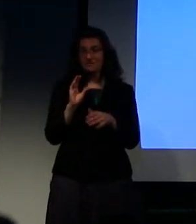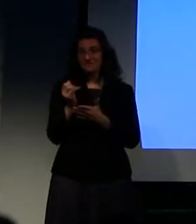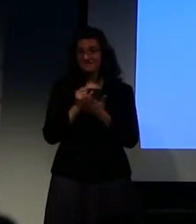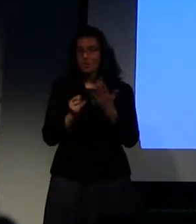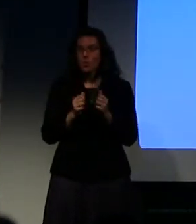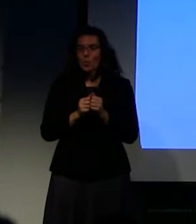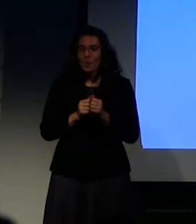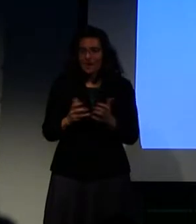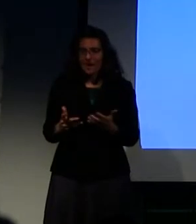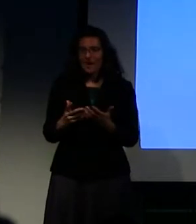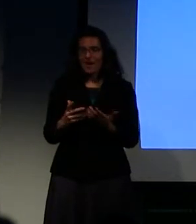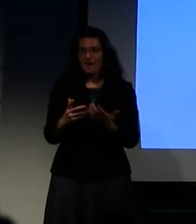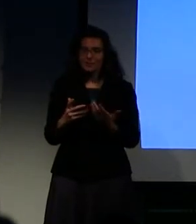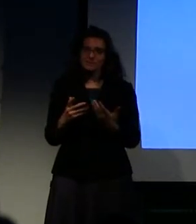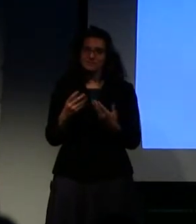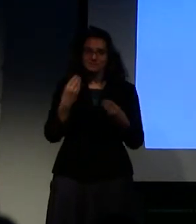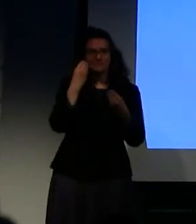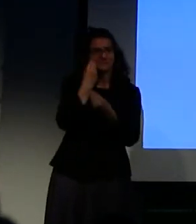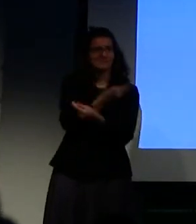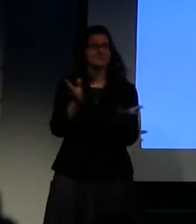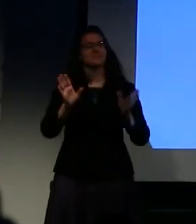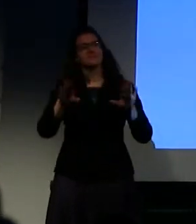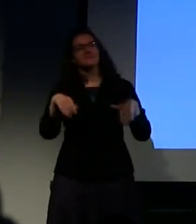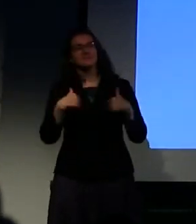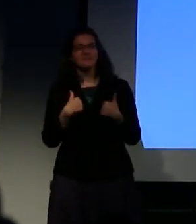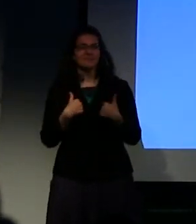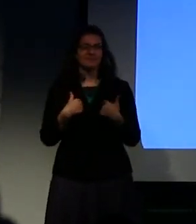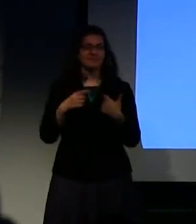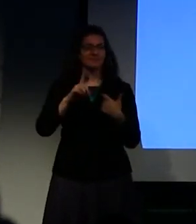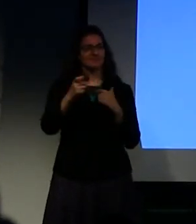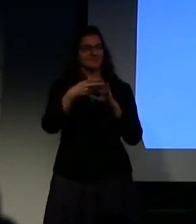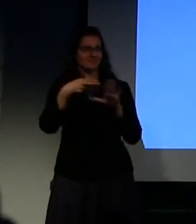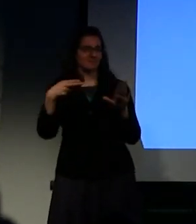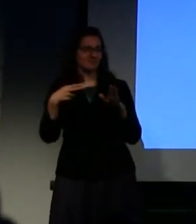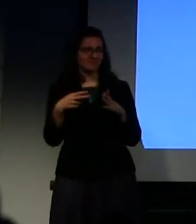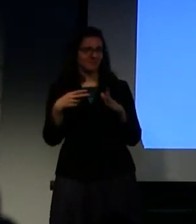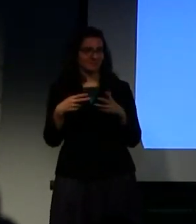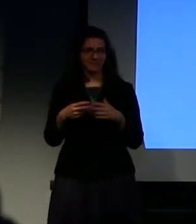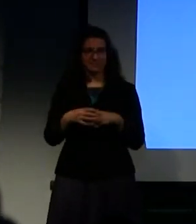diagnosis? Would it be a way to sort of